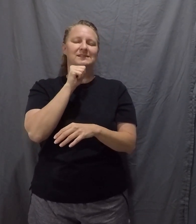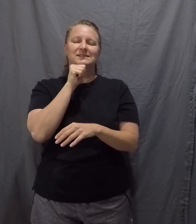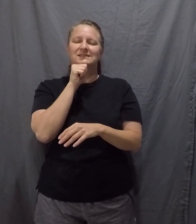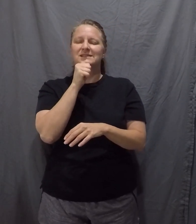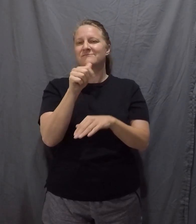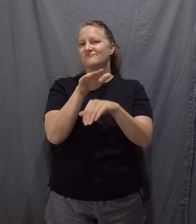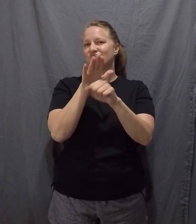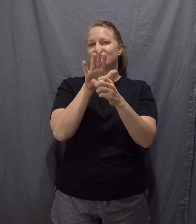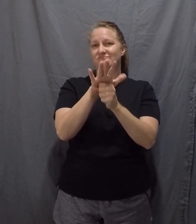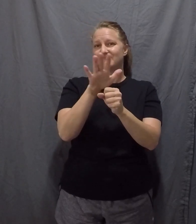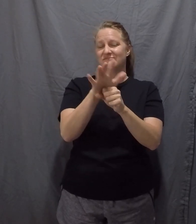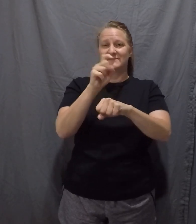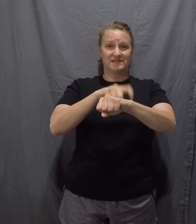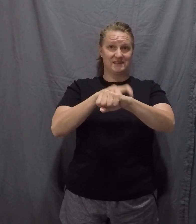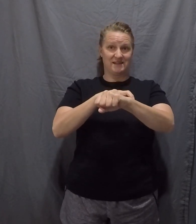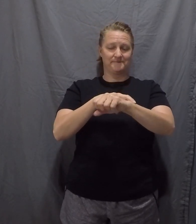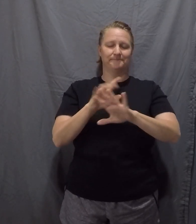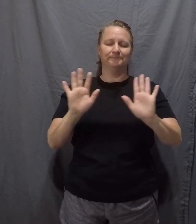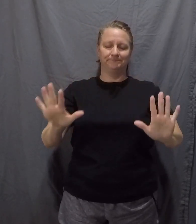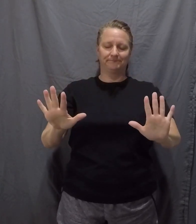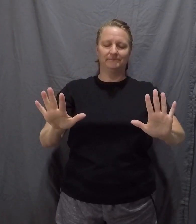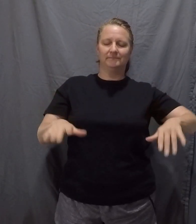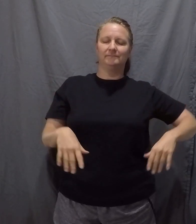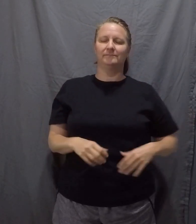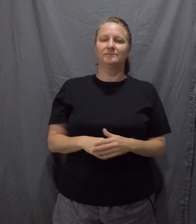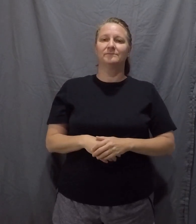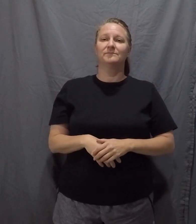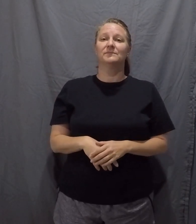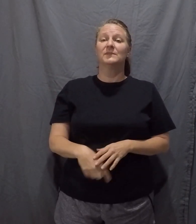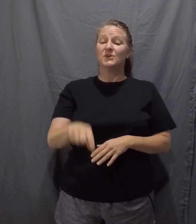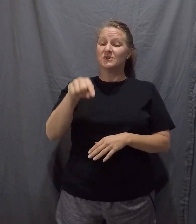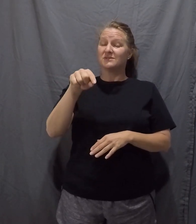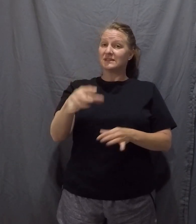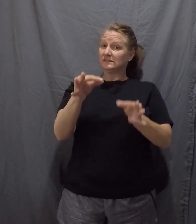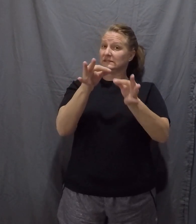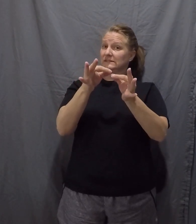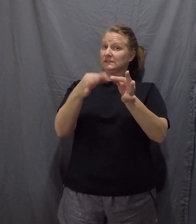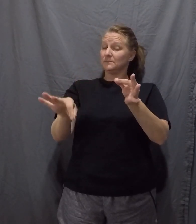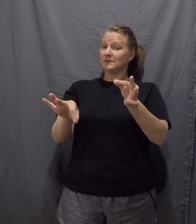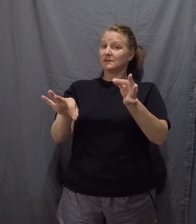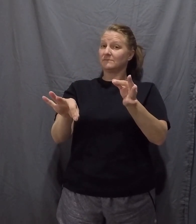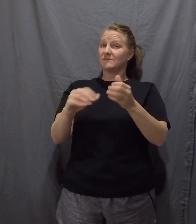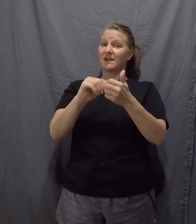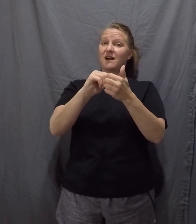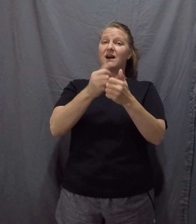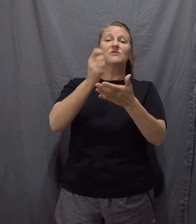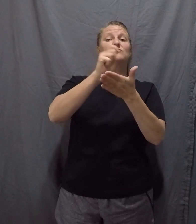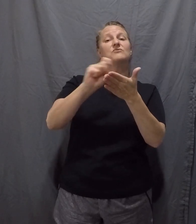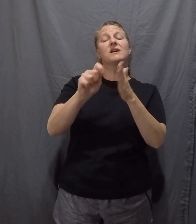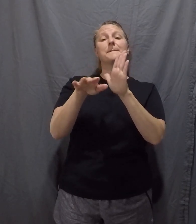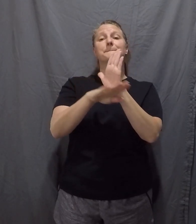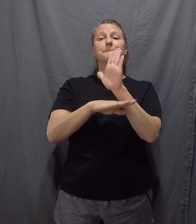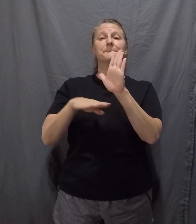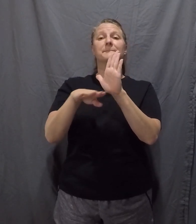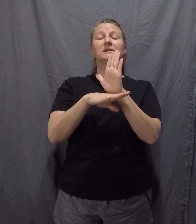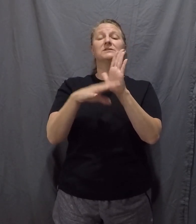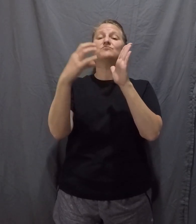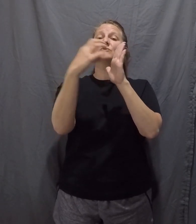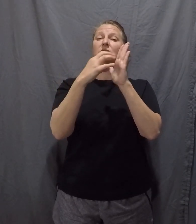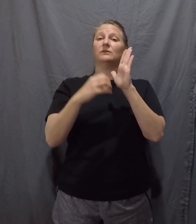So, this is very simply how to write a basic English paragraph. 1, 2, 3,